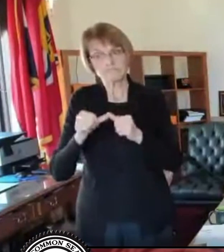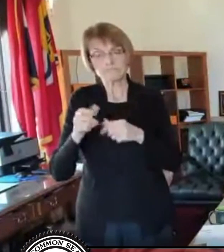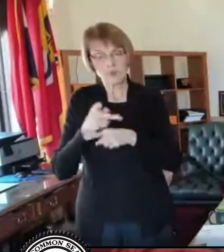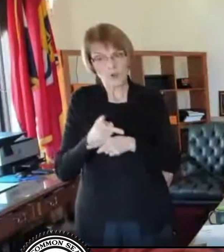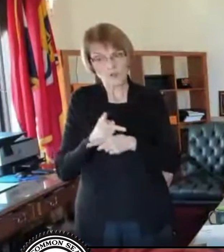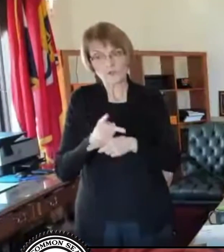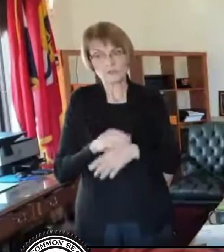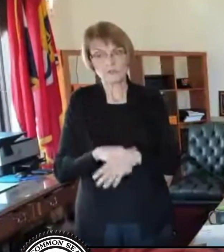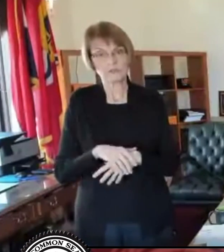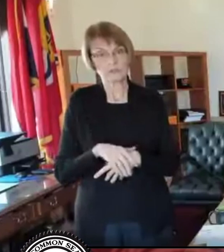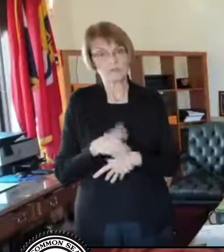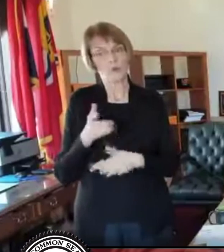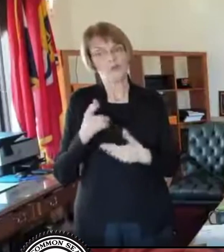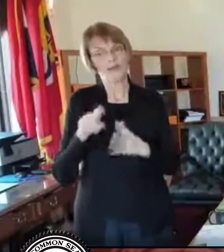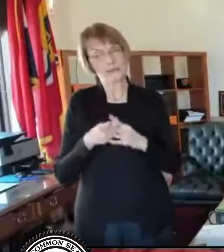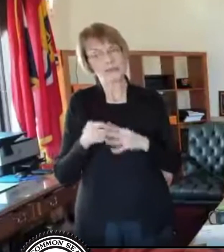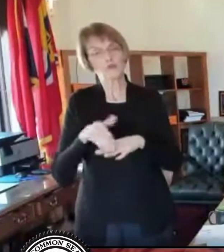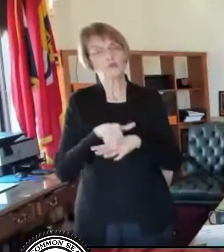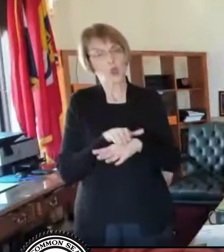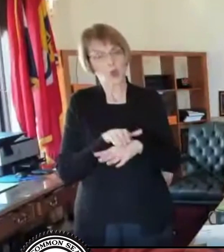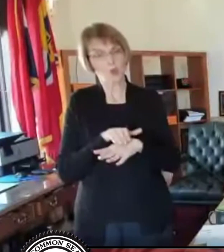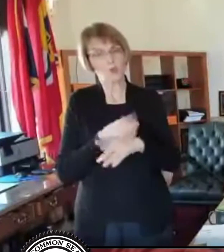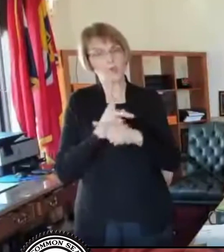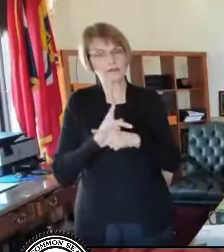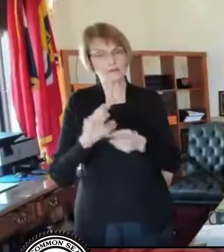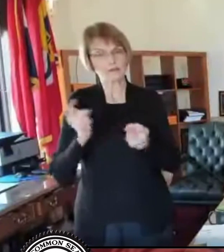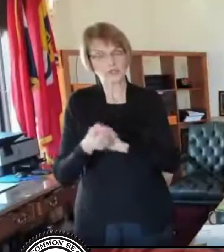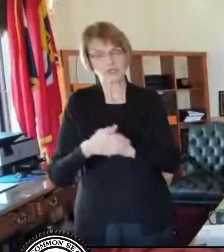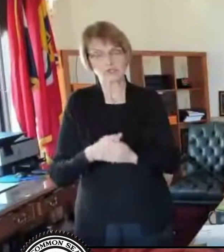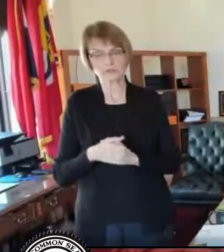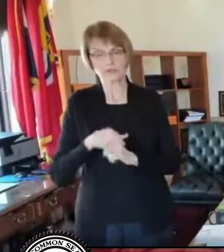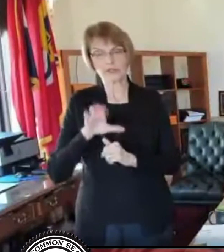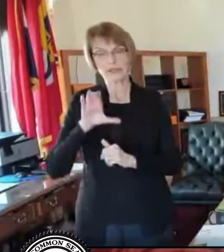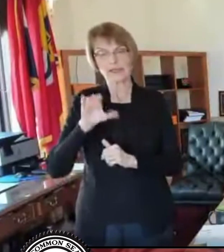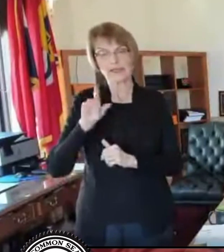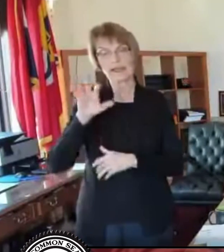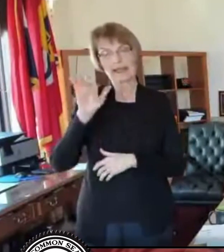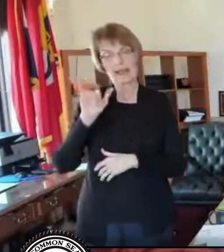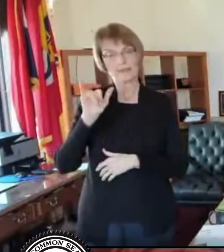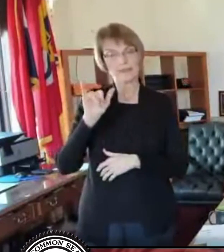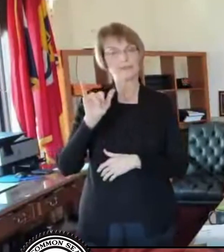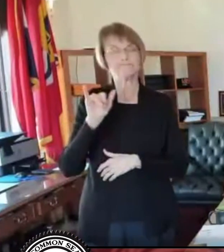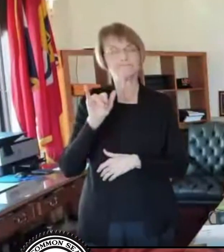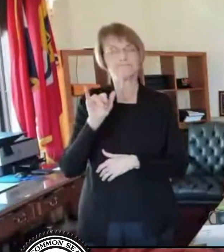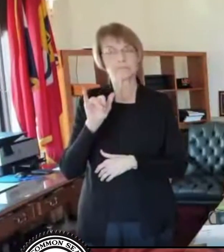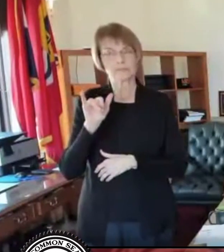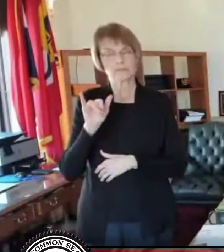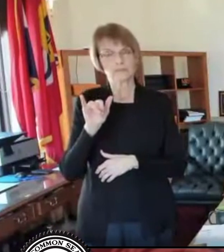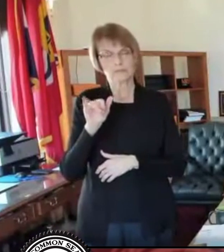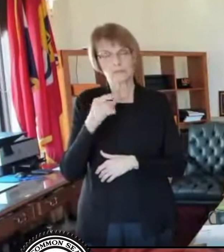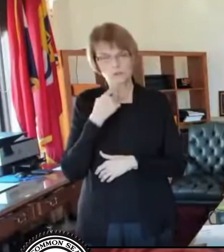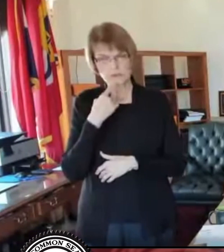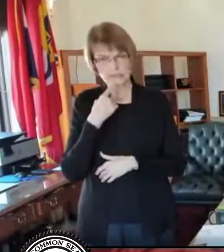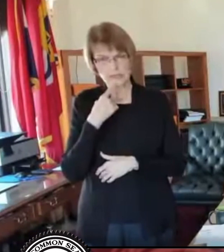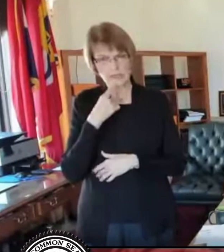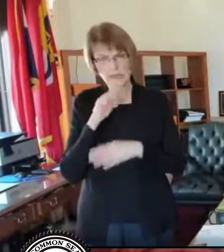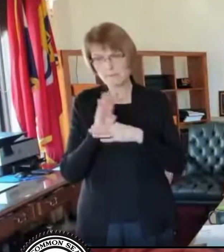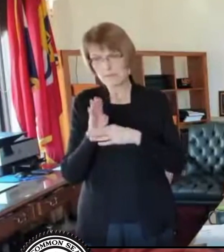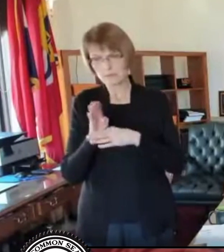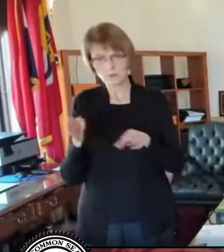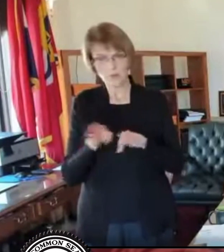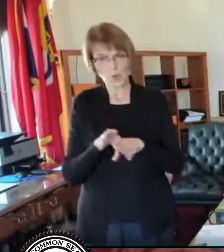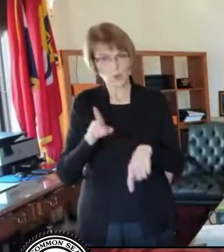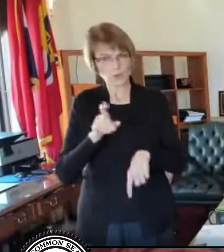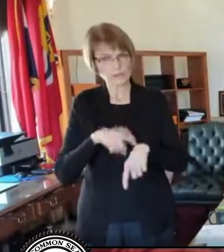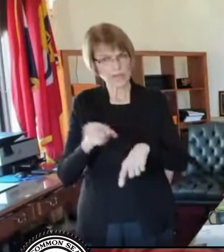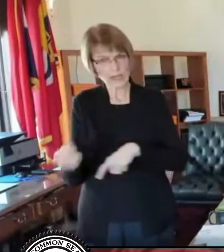more changes. So. Kathy is asking for clarification about the new midnight closing time for businesses, about when it goes